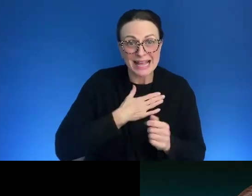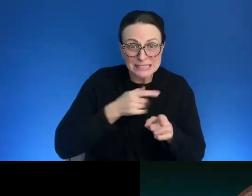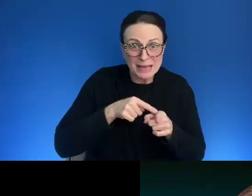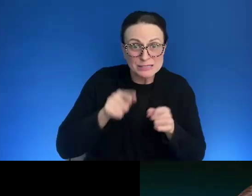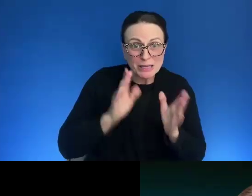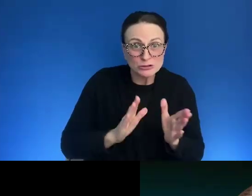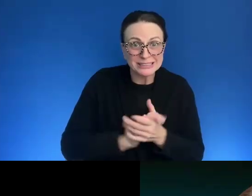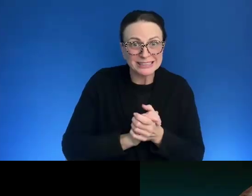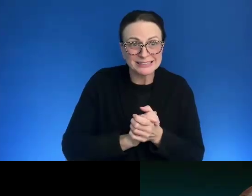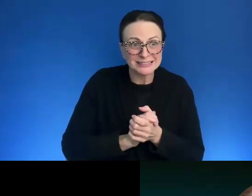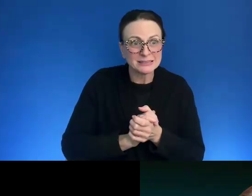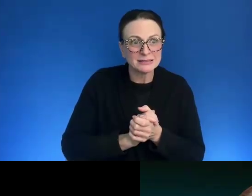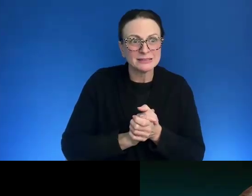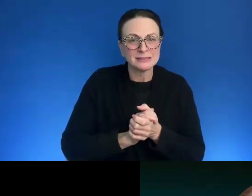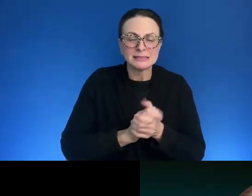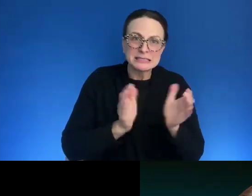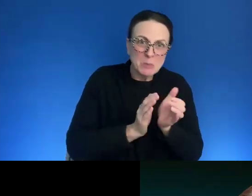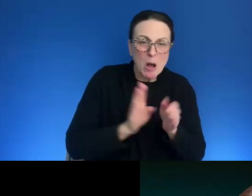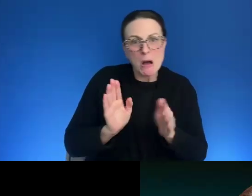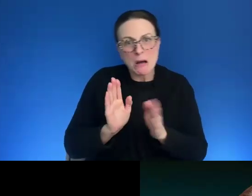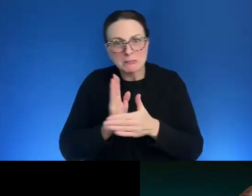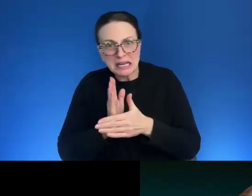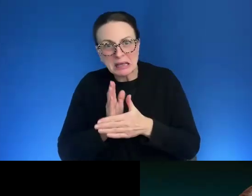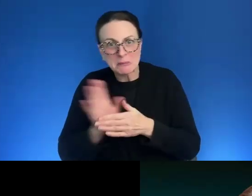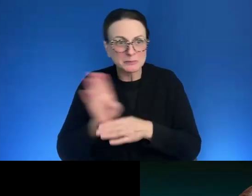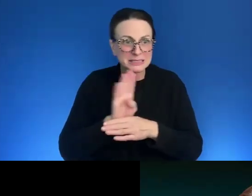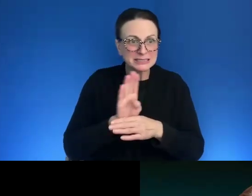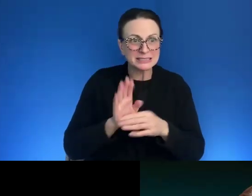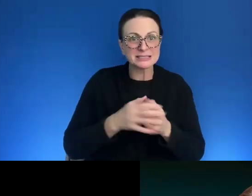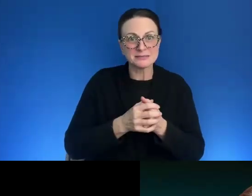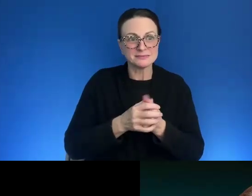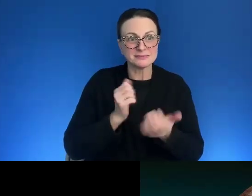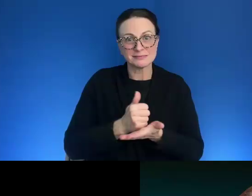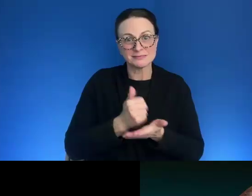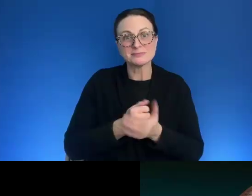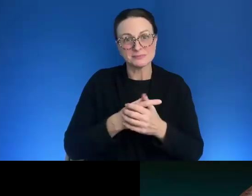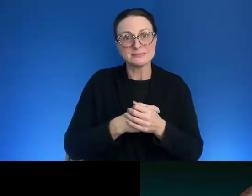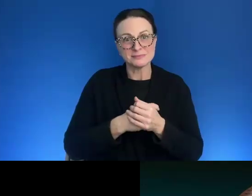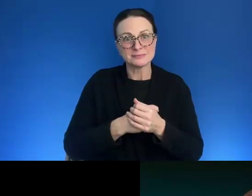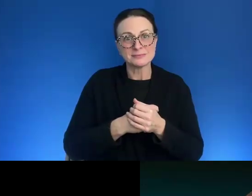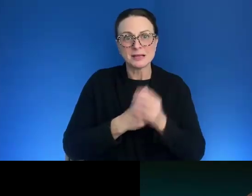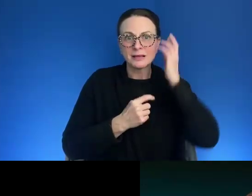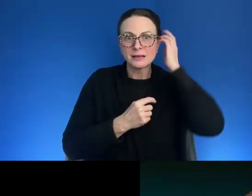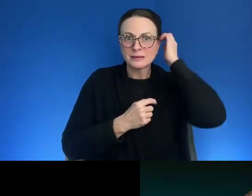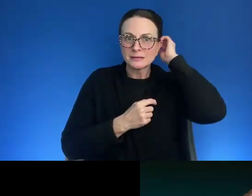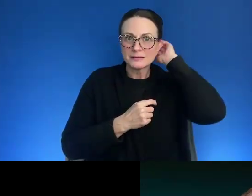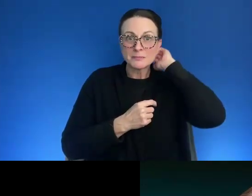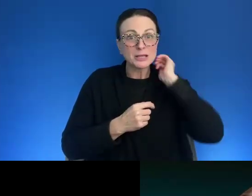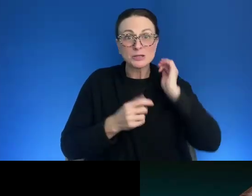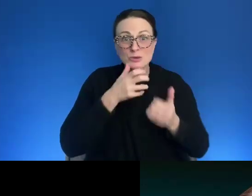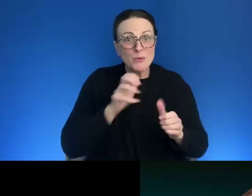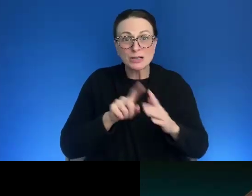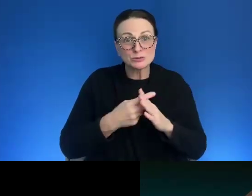specialty is, I guess, small to medium business assistance. But you're not going to want to start